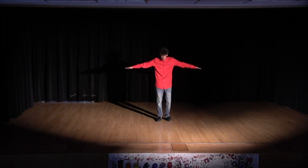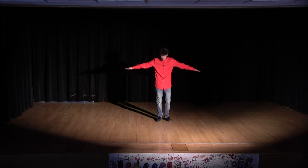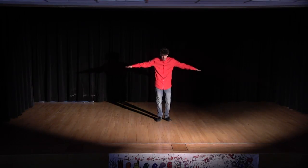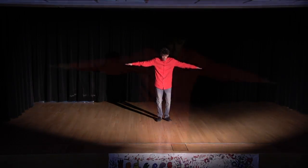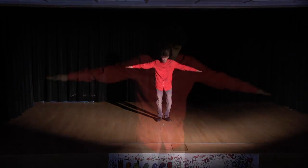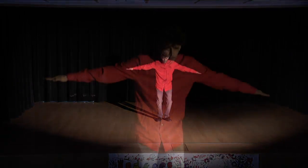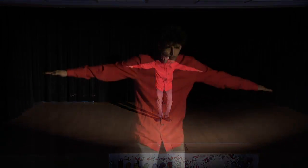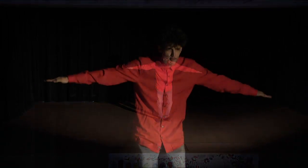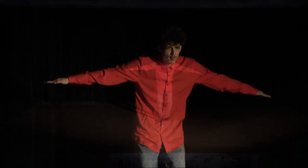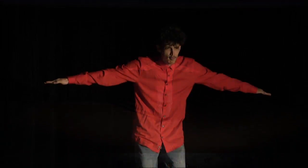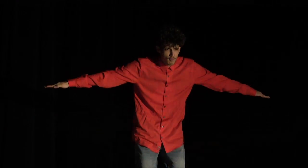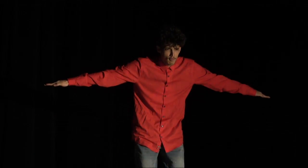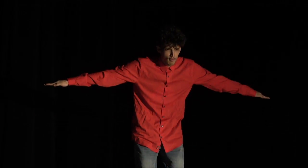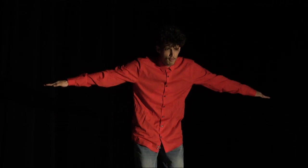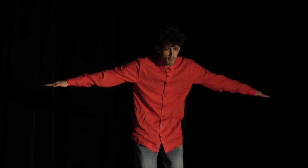This will not be voice interpreted.